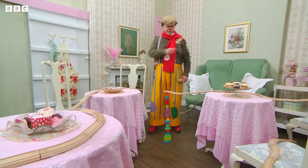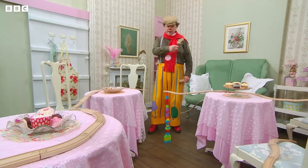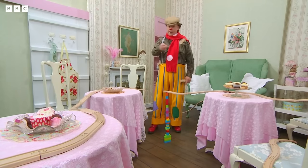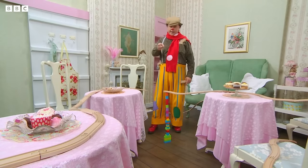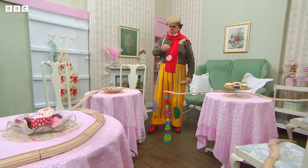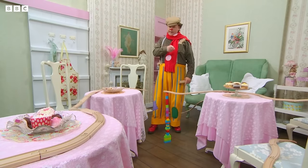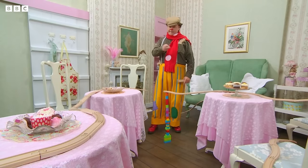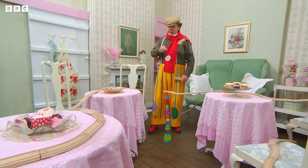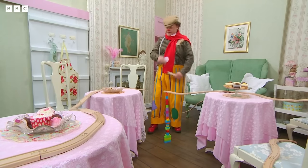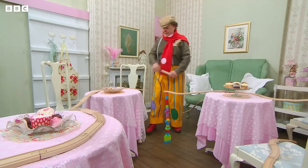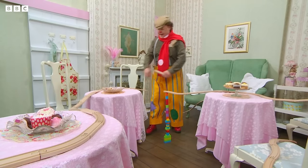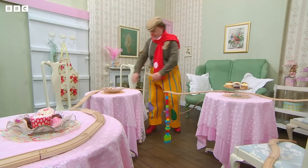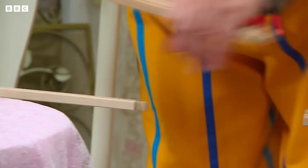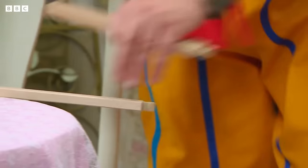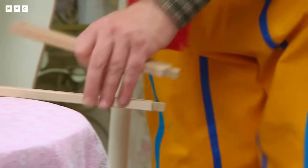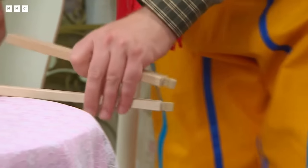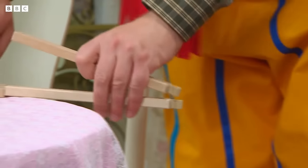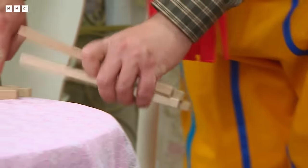won't like all this mess, you know.